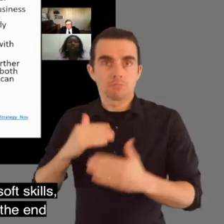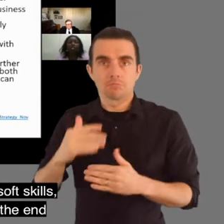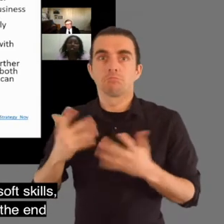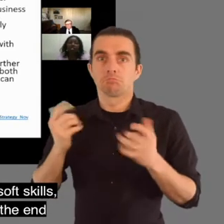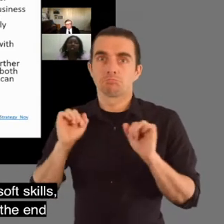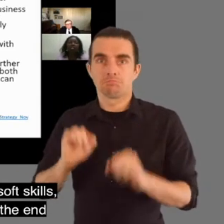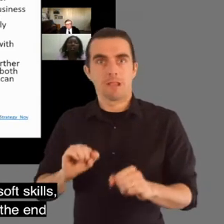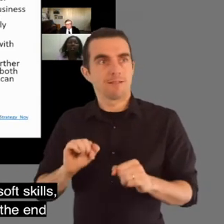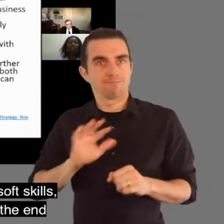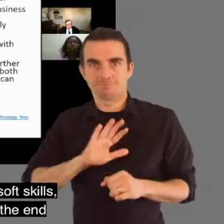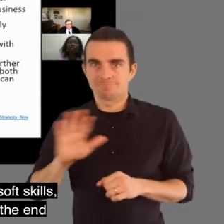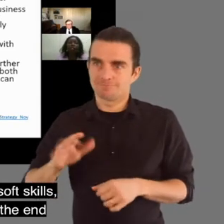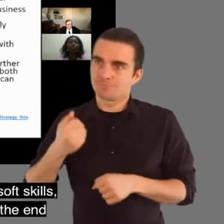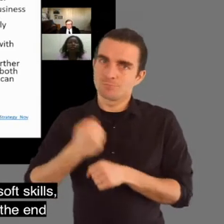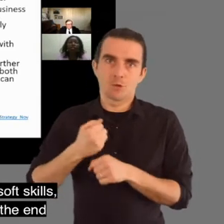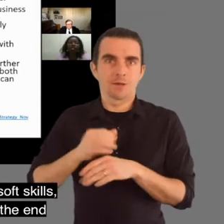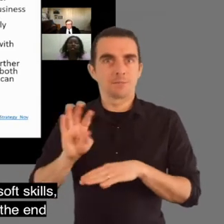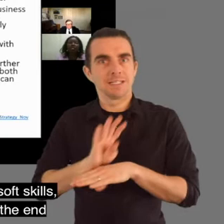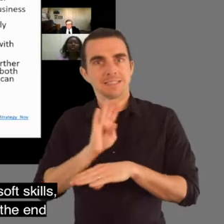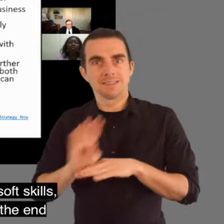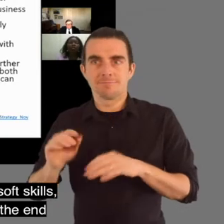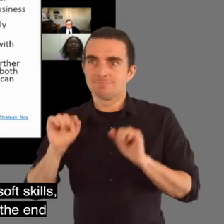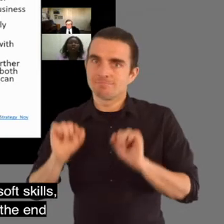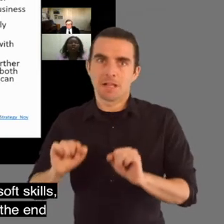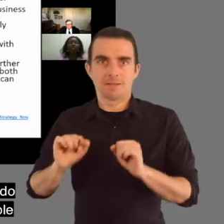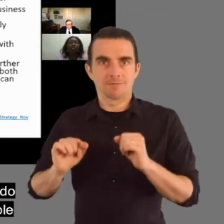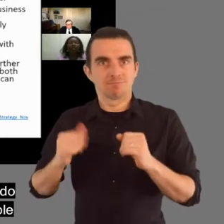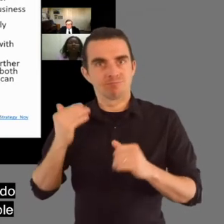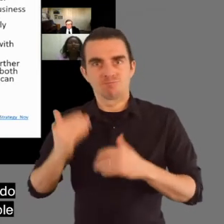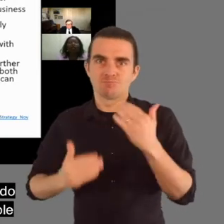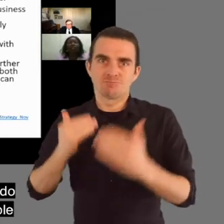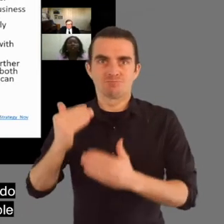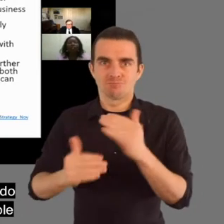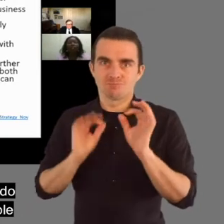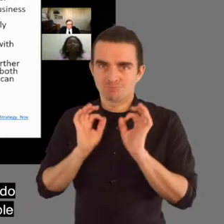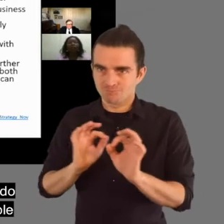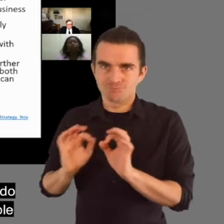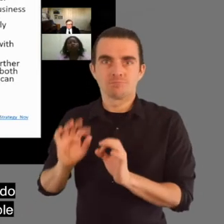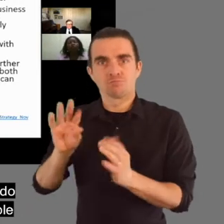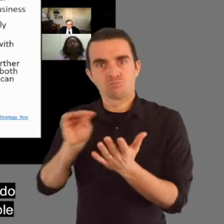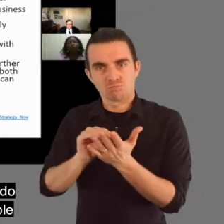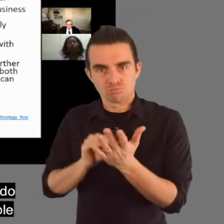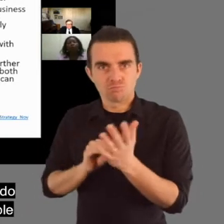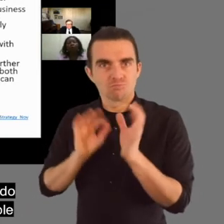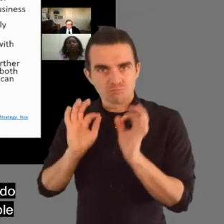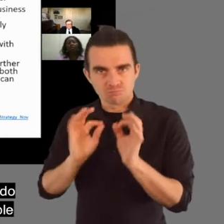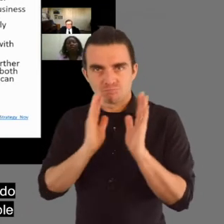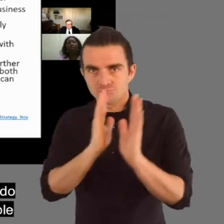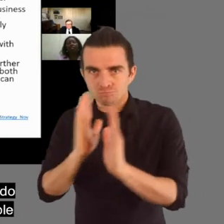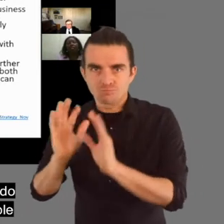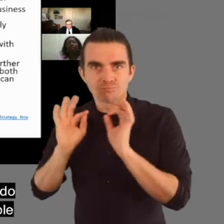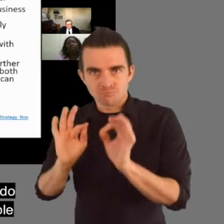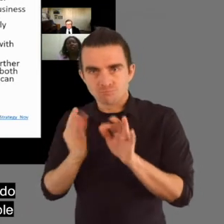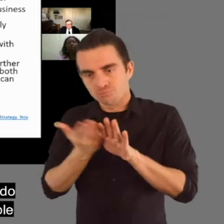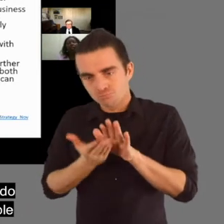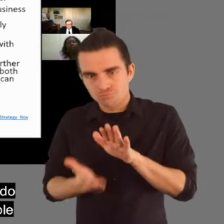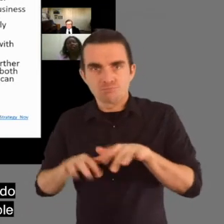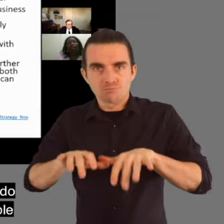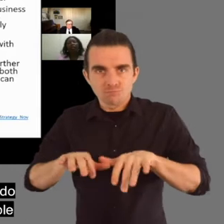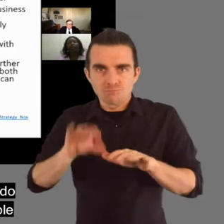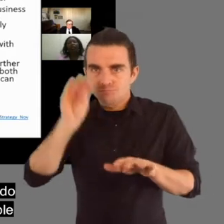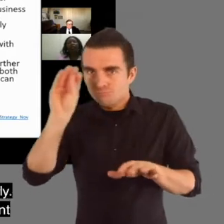soft skills, communication skills, so that at the end of the day, they are able to do their businesses